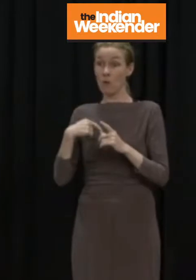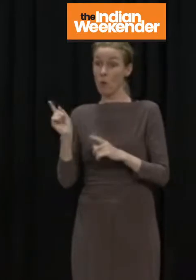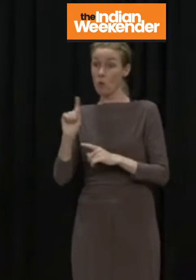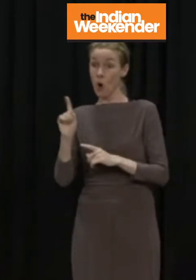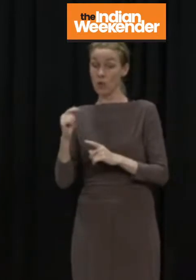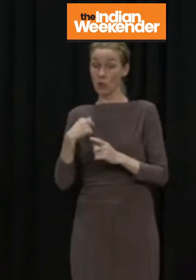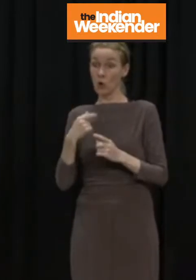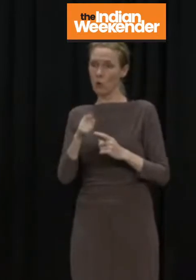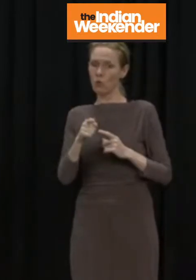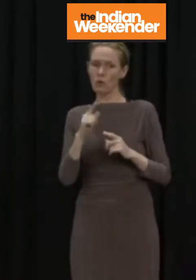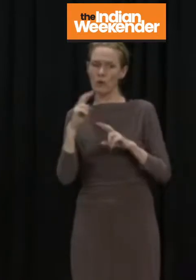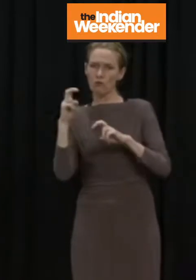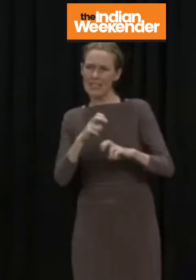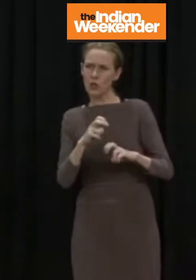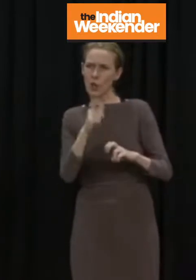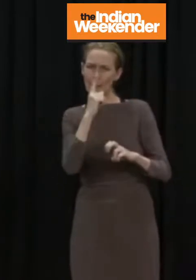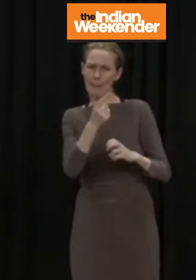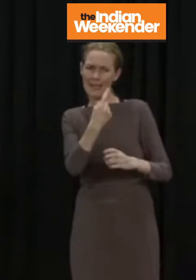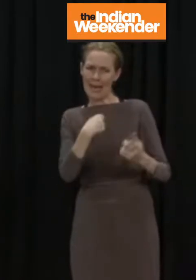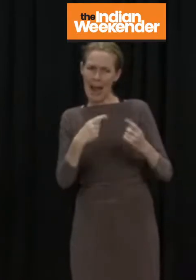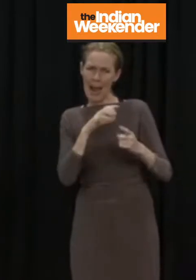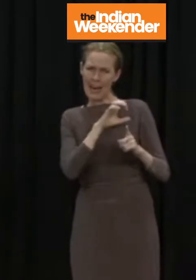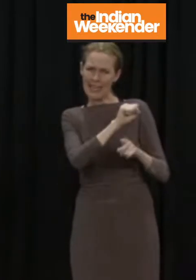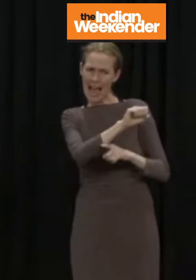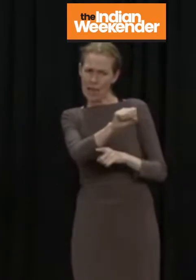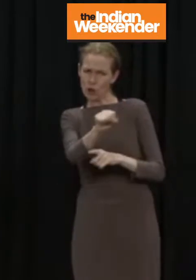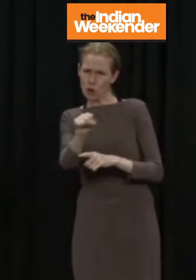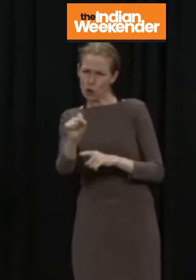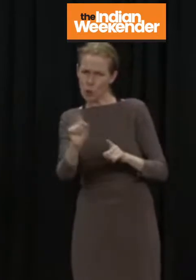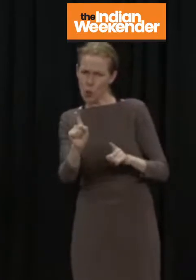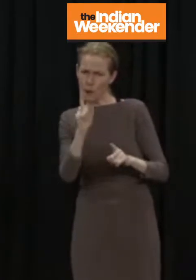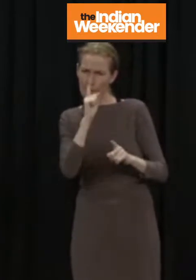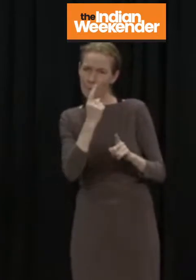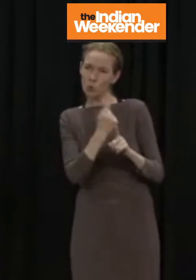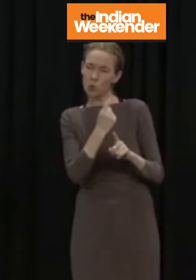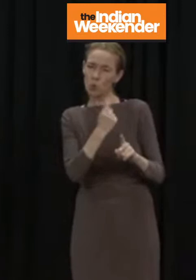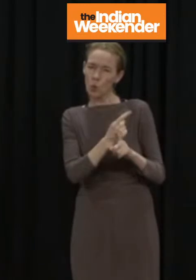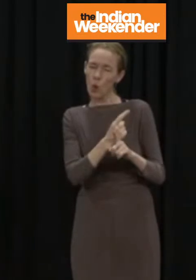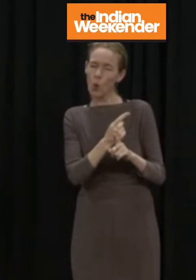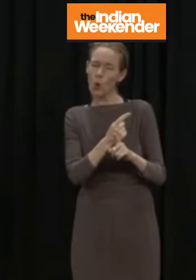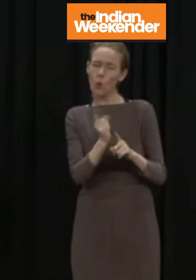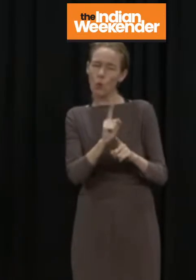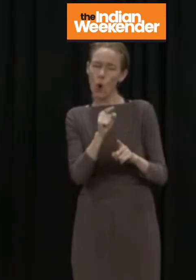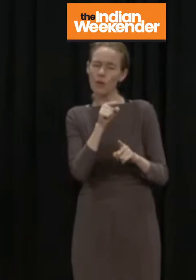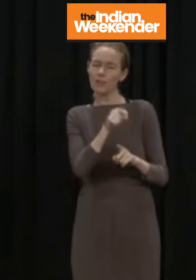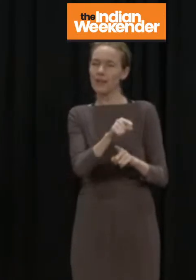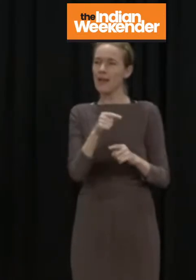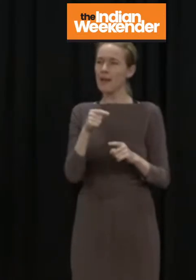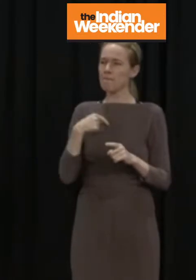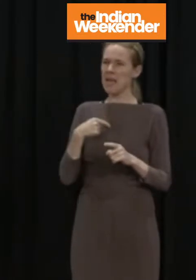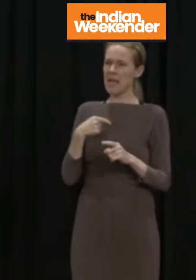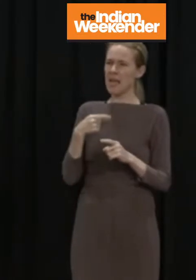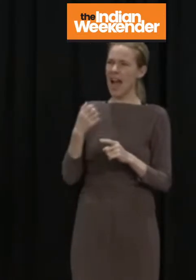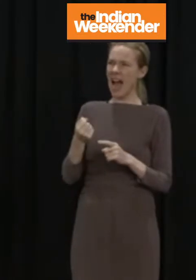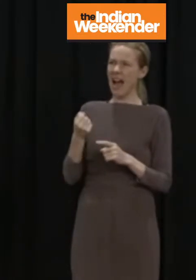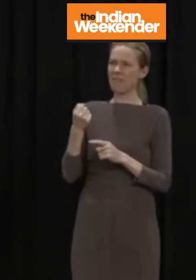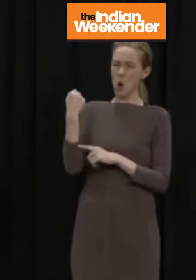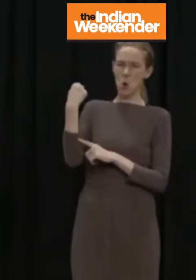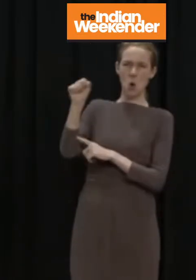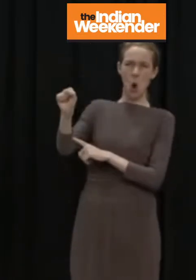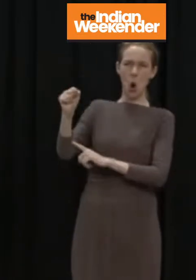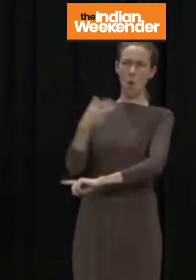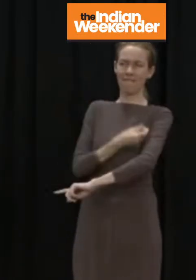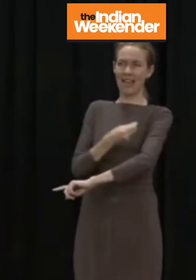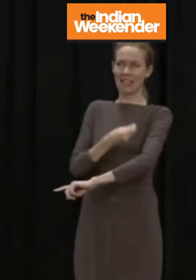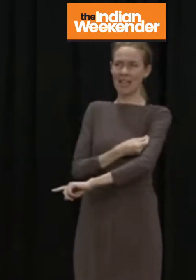the research that we're doing, is that it's not necessarily that people are staunchly anti-vaccination. It's just that there's a degree of